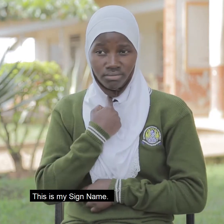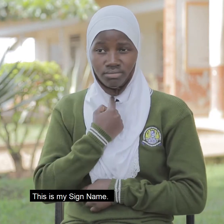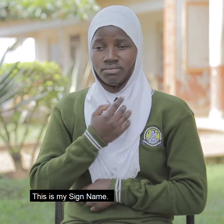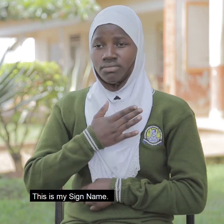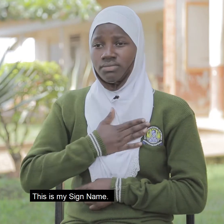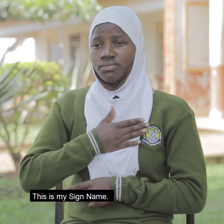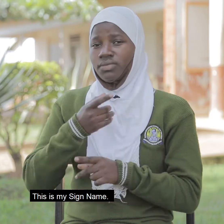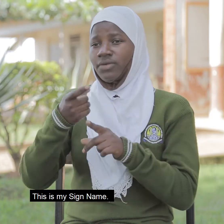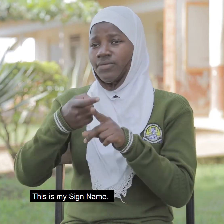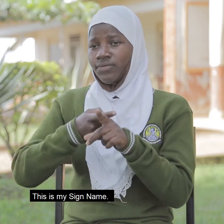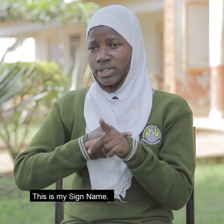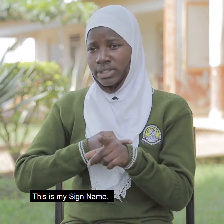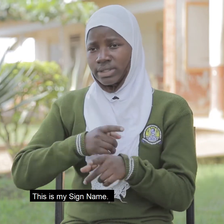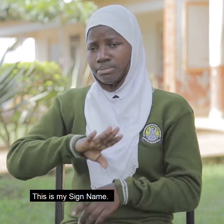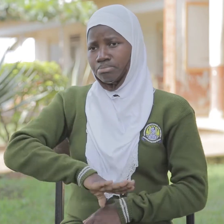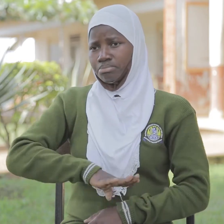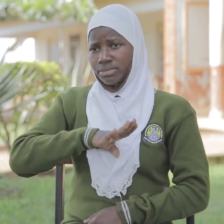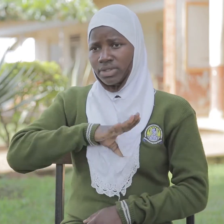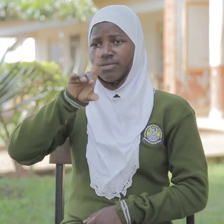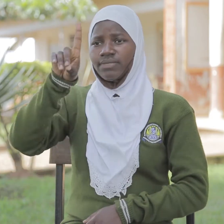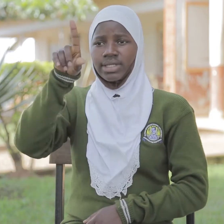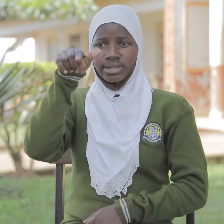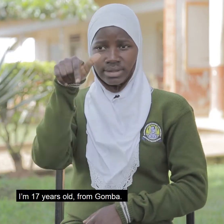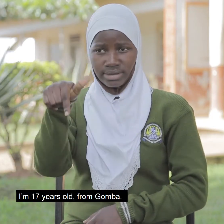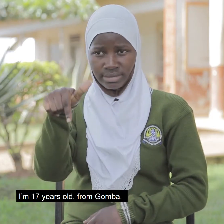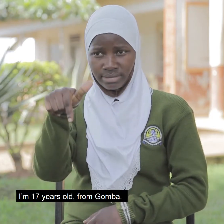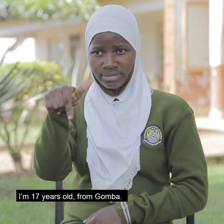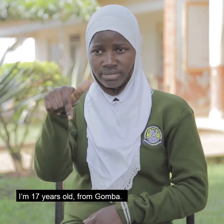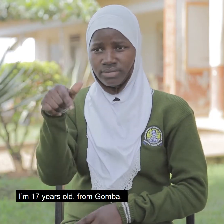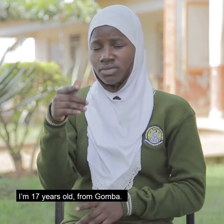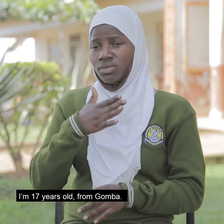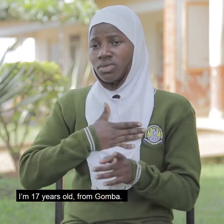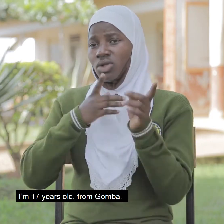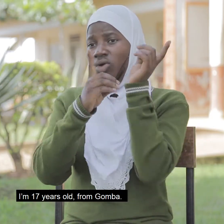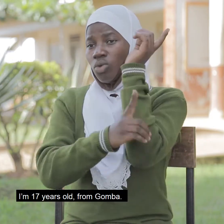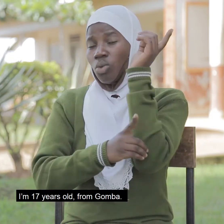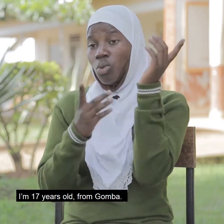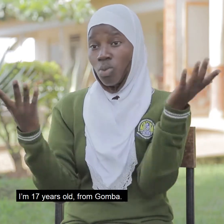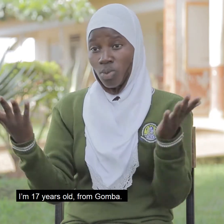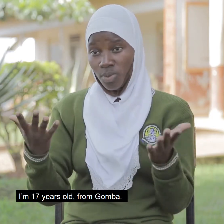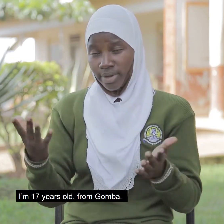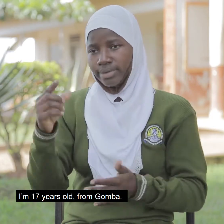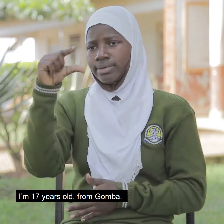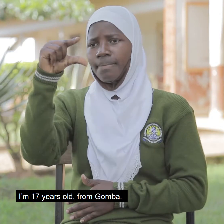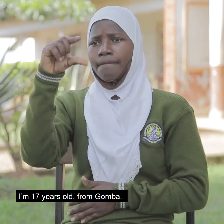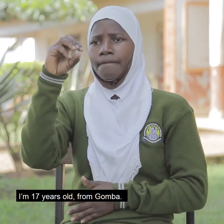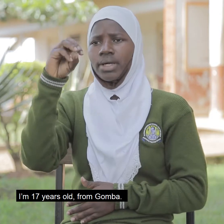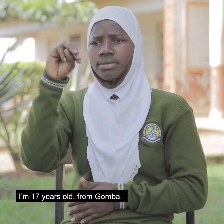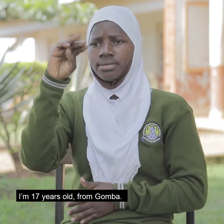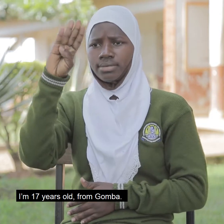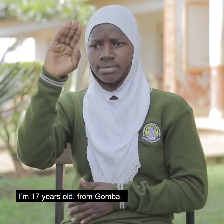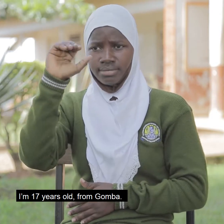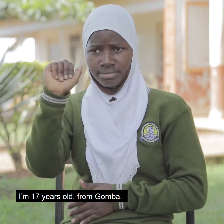This is my sign name. I'm 17 years old, from Gomba.